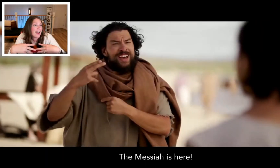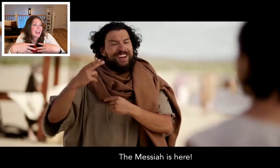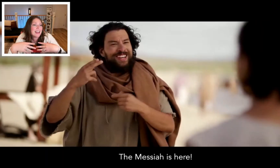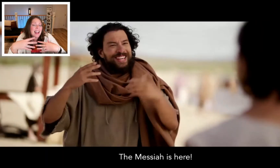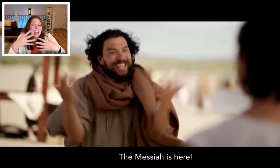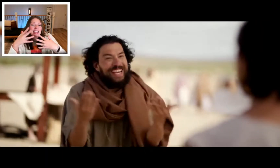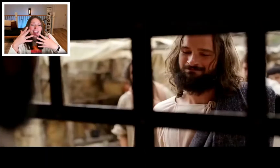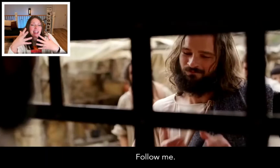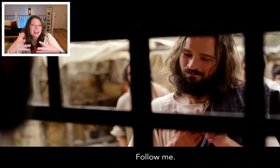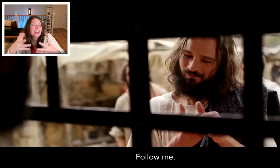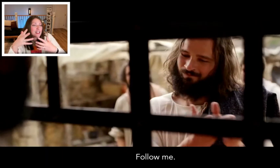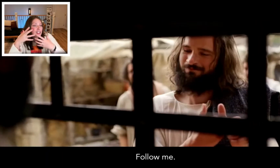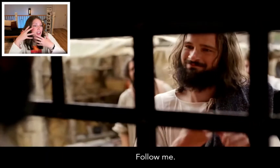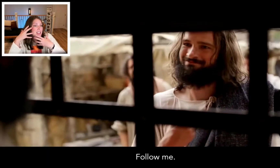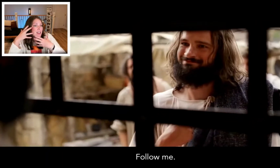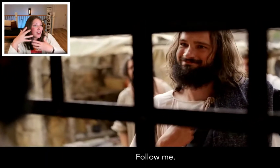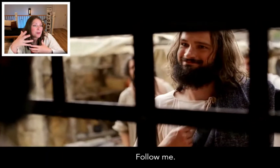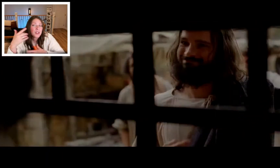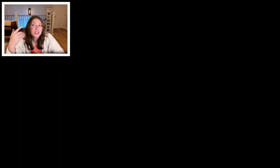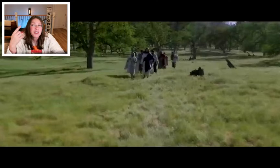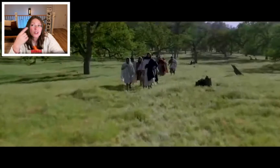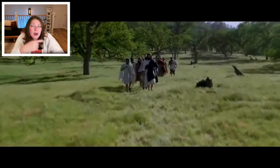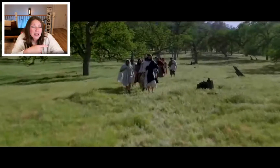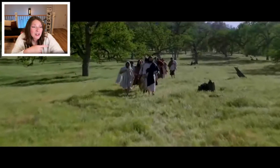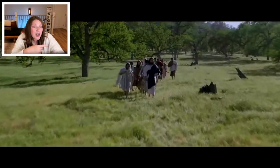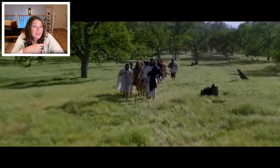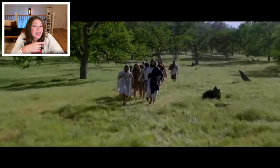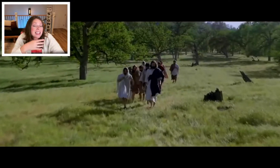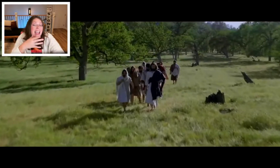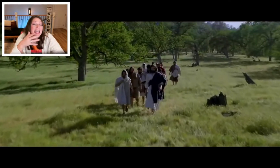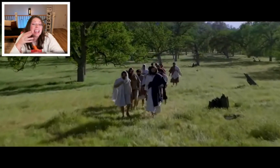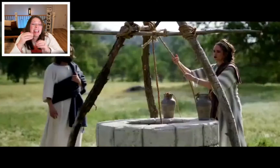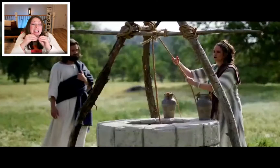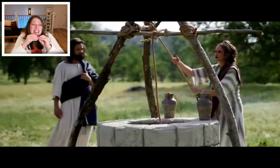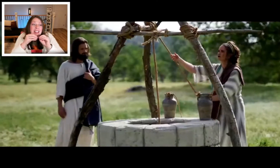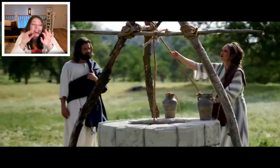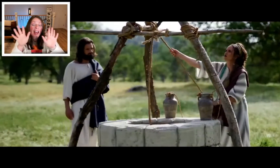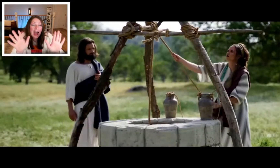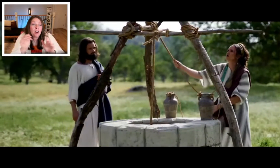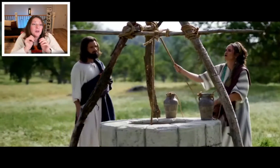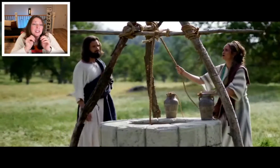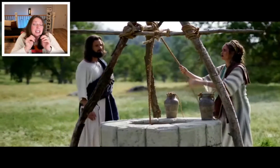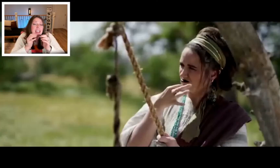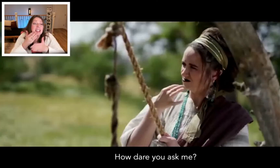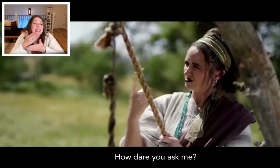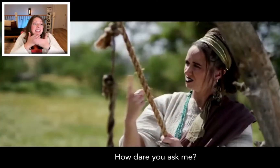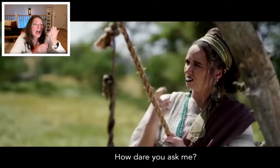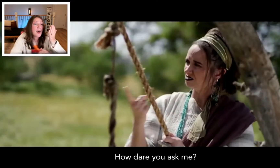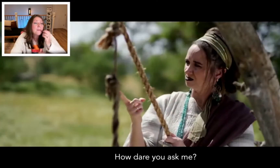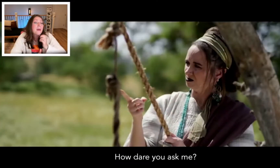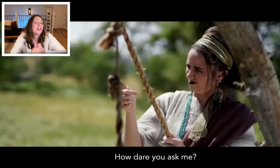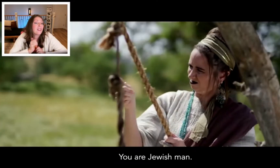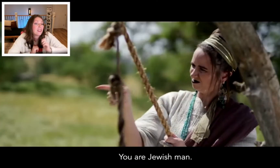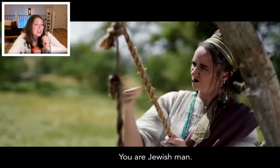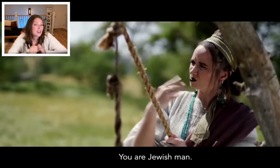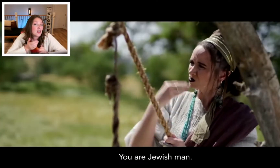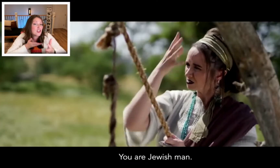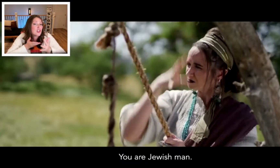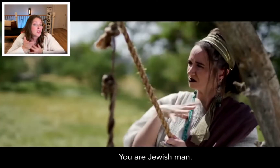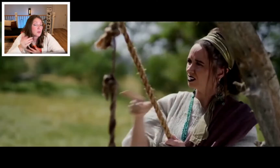cried. It is just incredible. This is a trailer of it. It is still out in some theaters